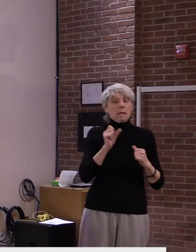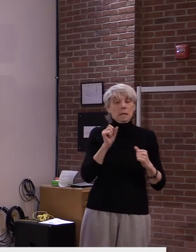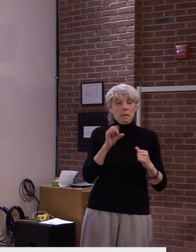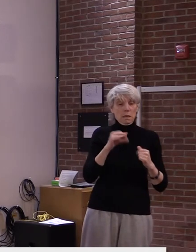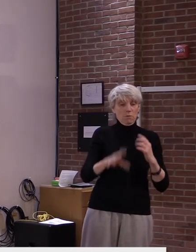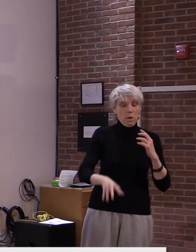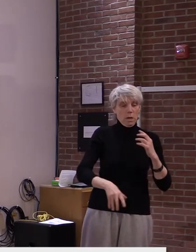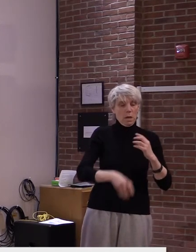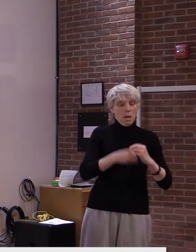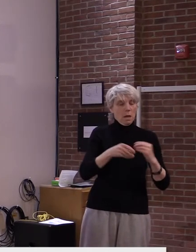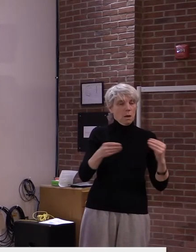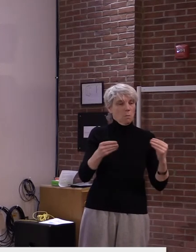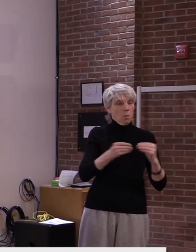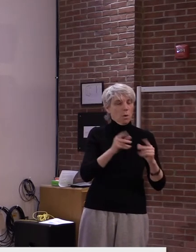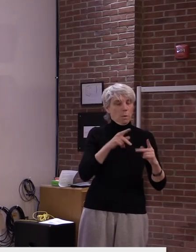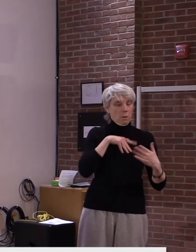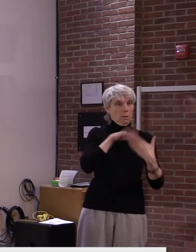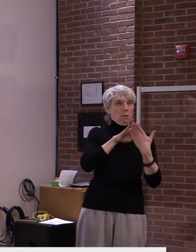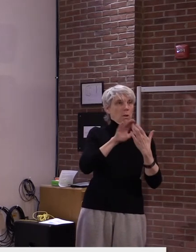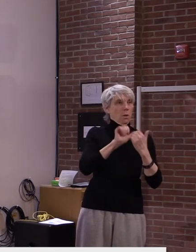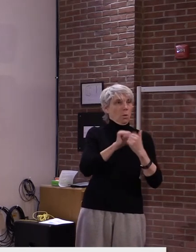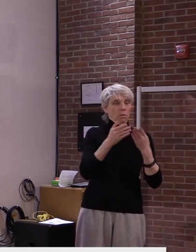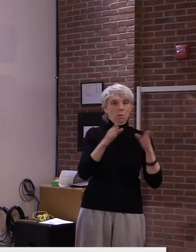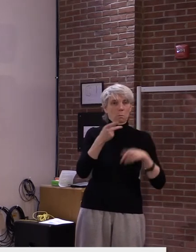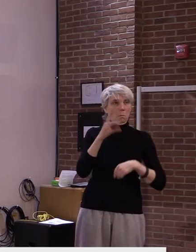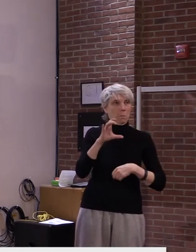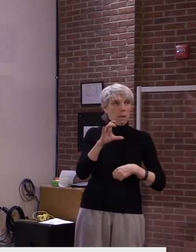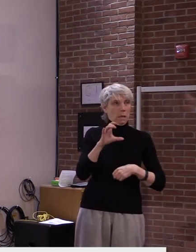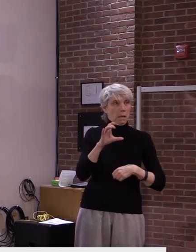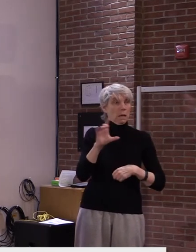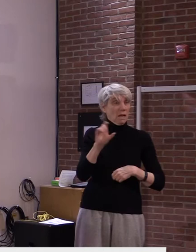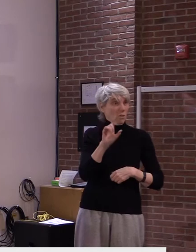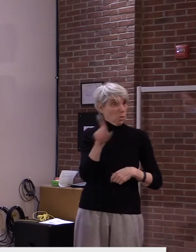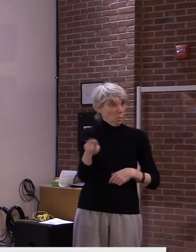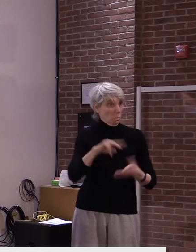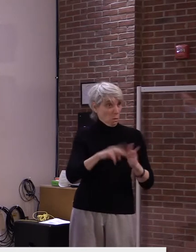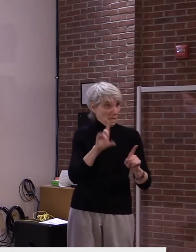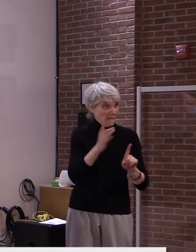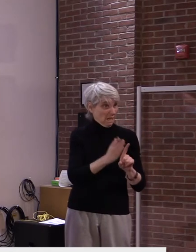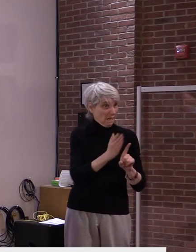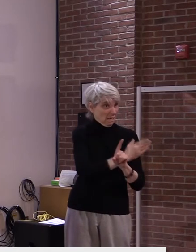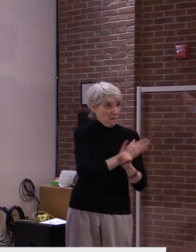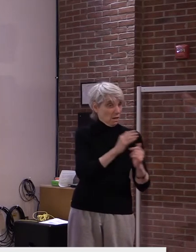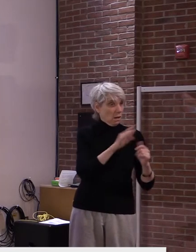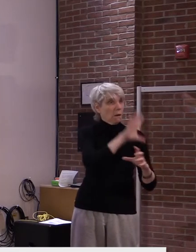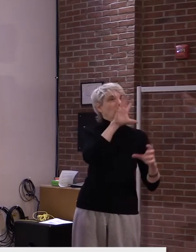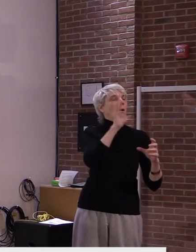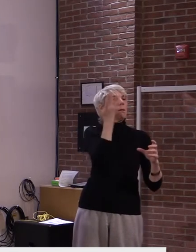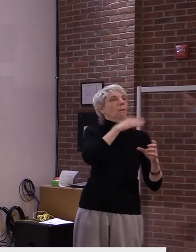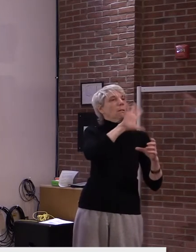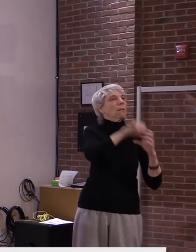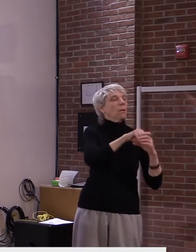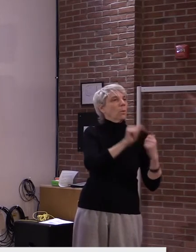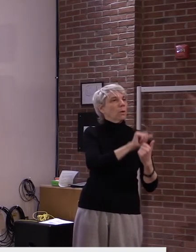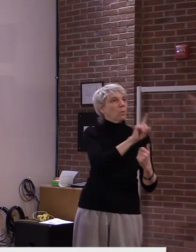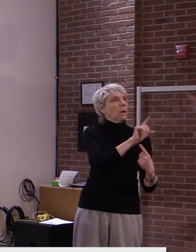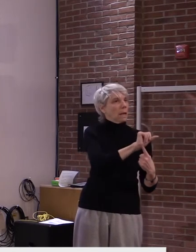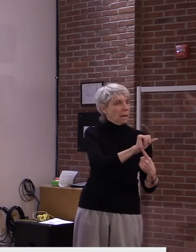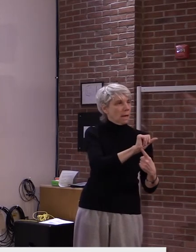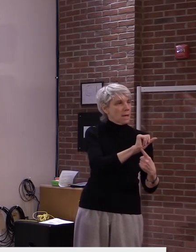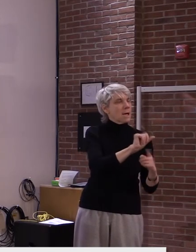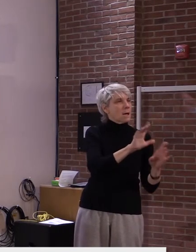workers, obviously that's going to be a problem in terms of how we would qualify, how would we make sure that